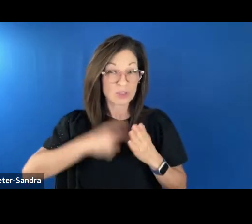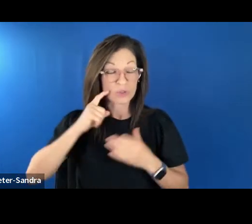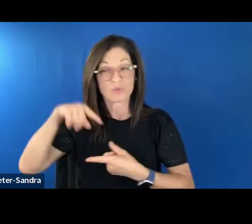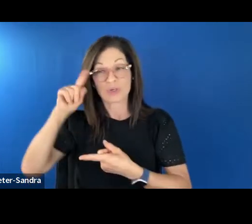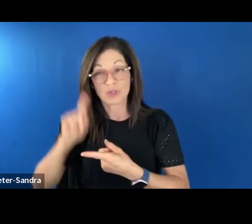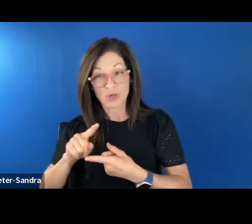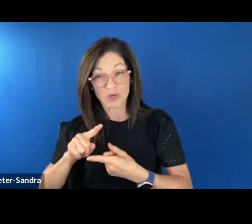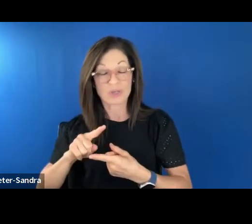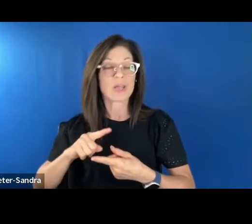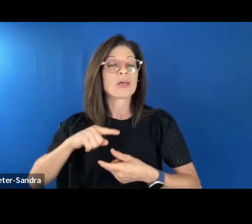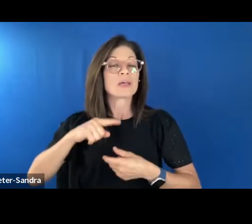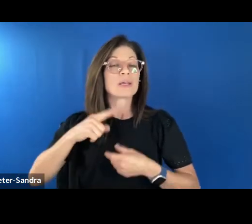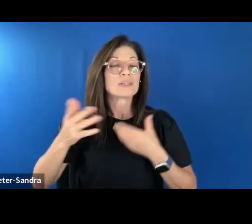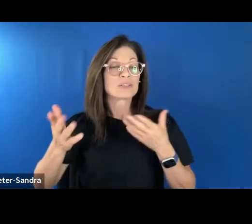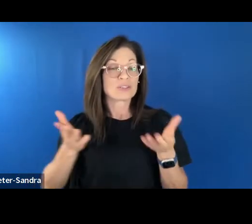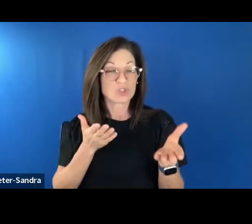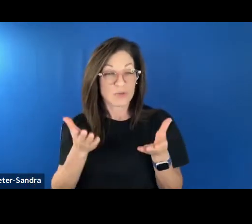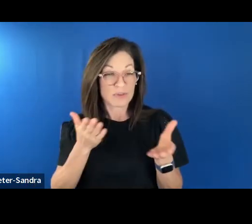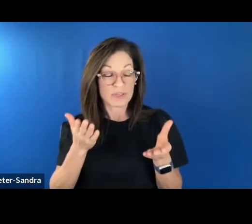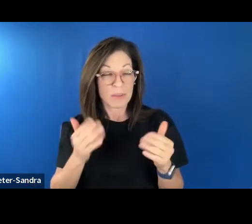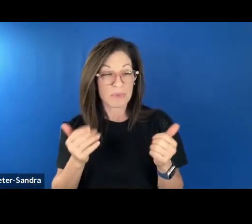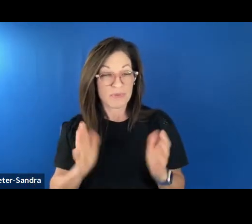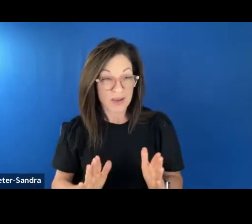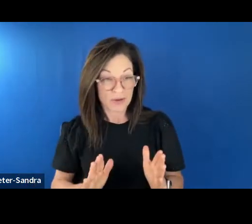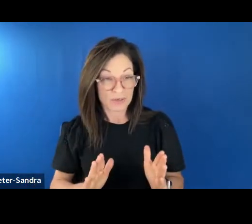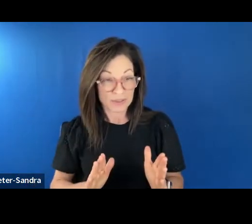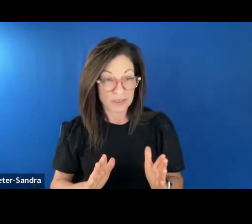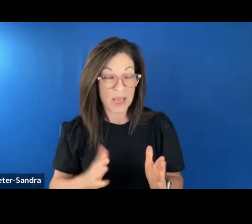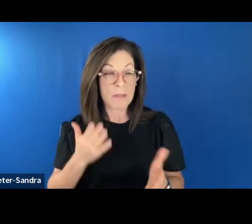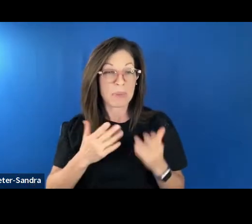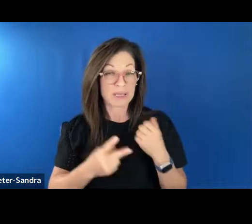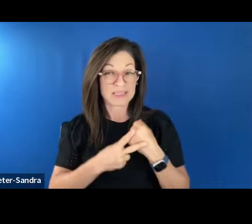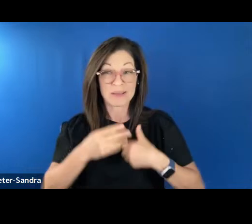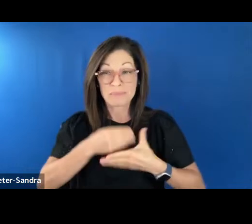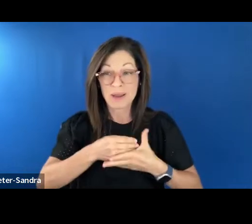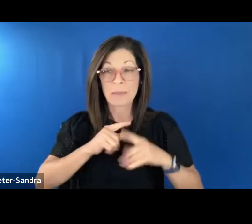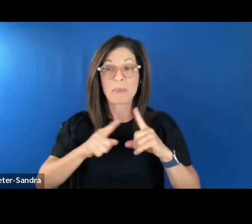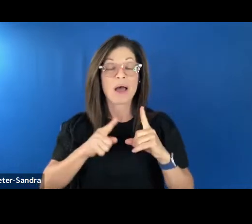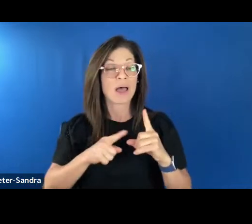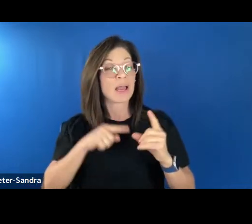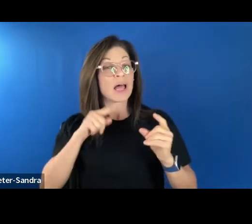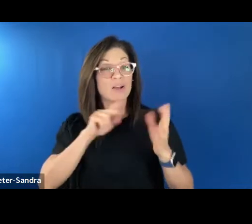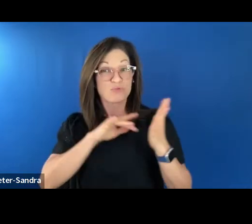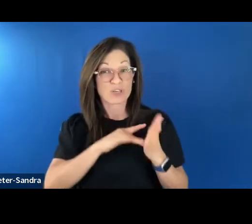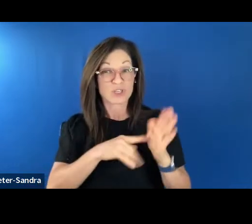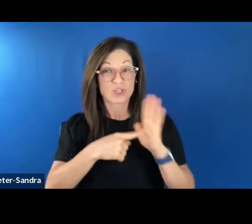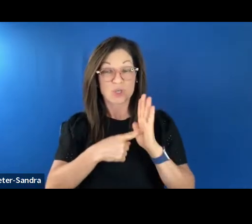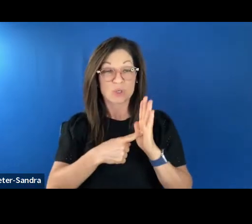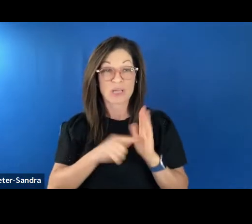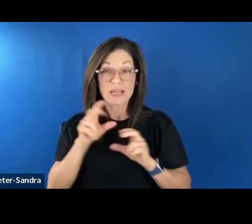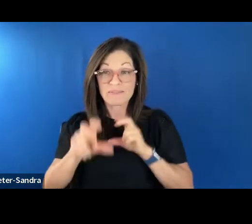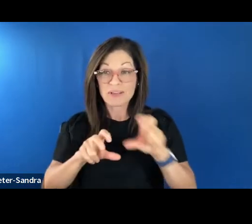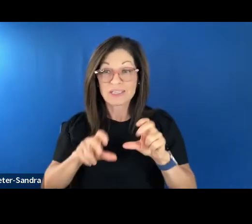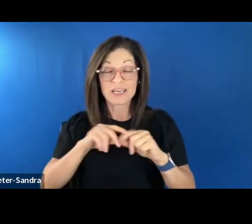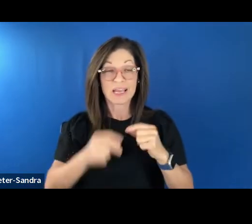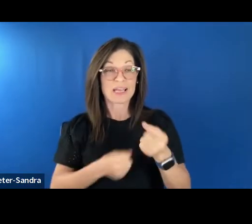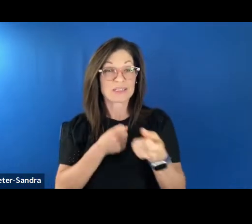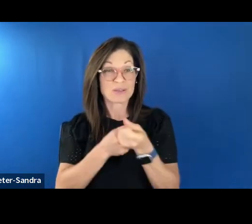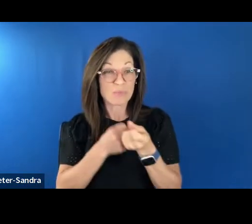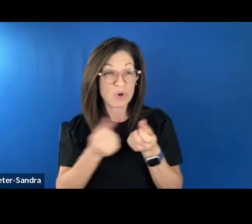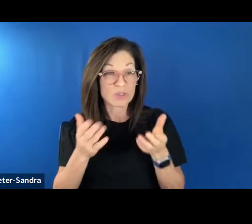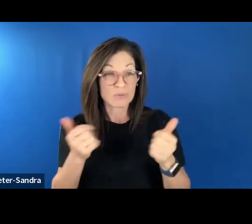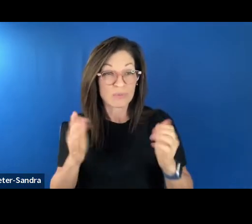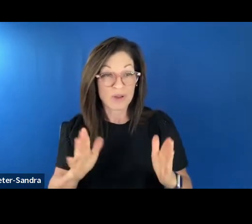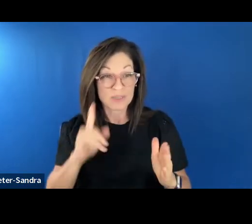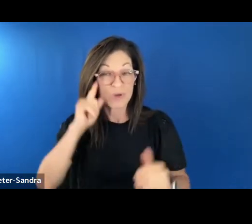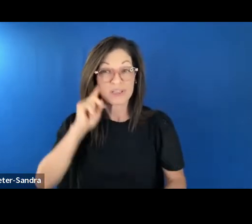support service providers, long-term studies suggest that investing in support services for deafblind individuals can